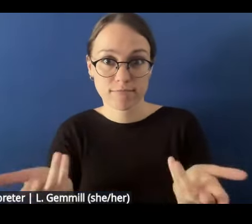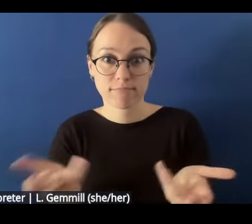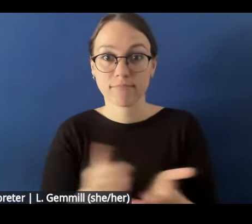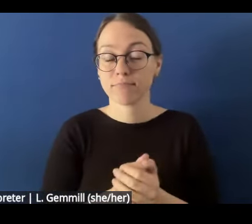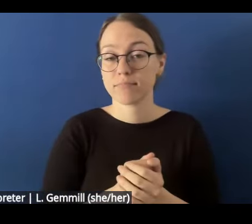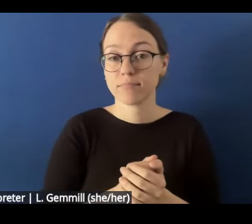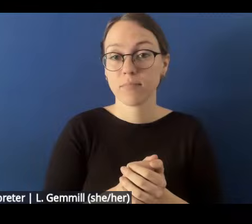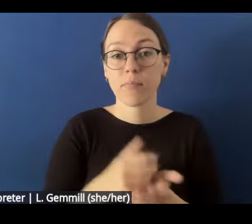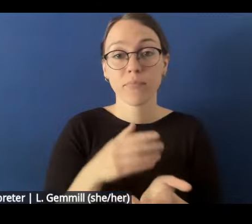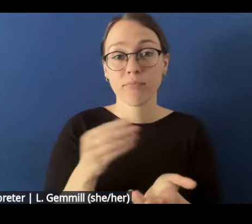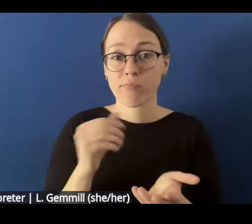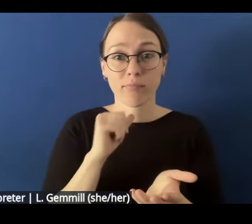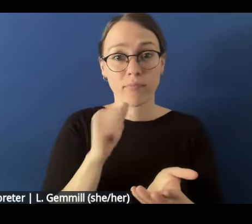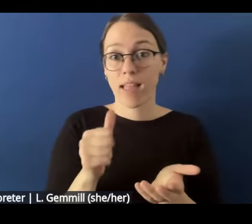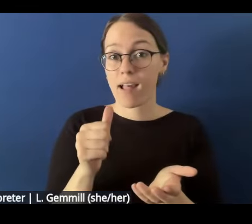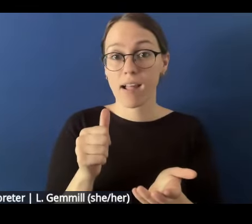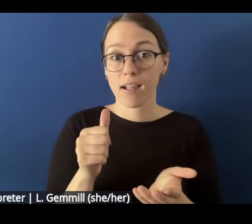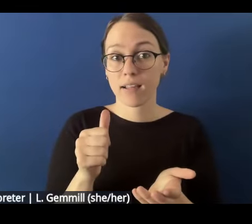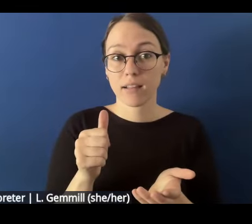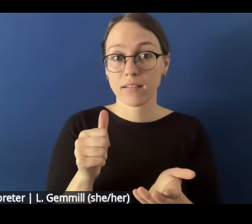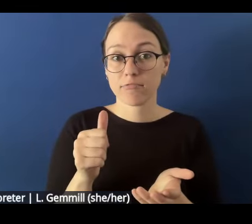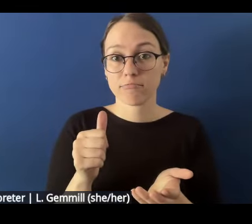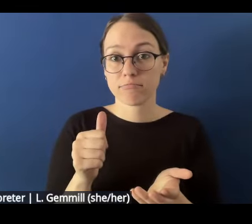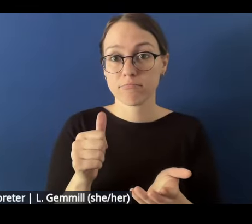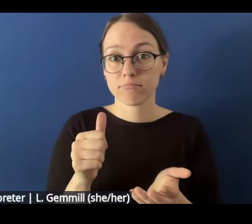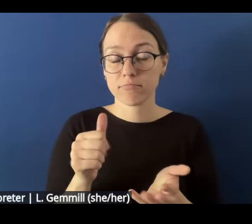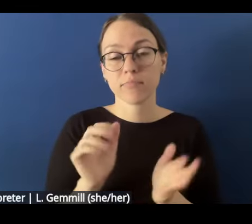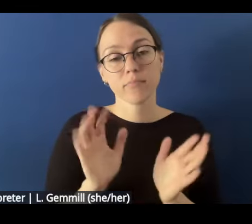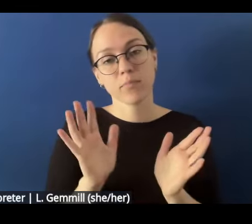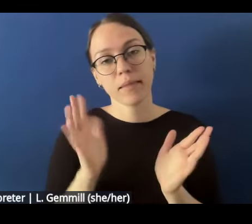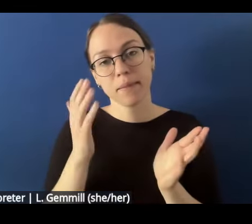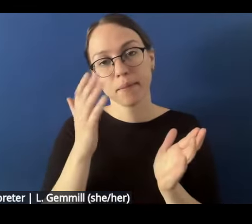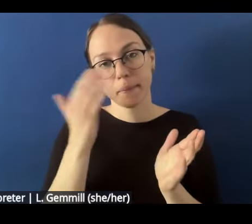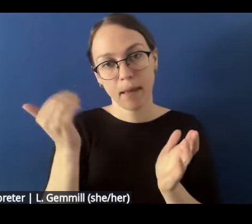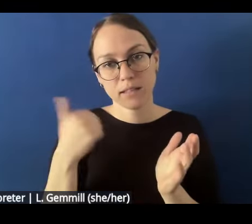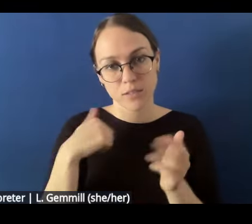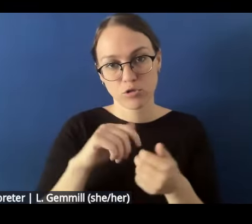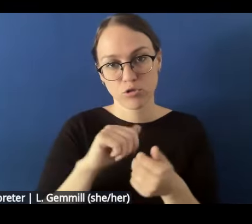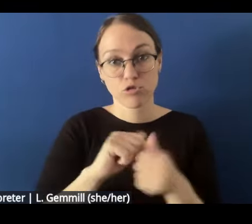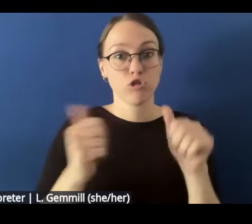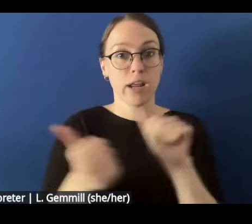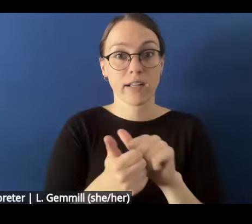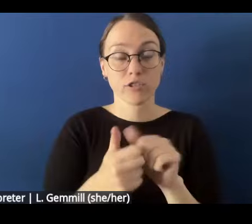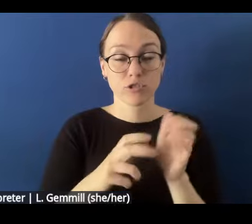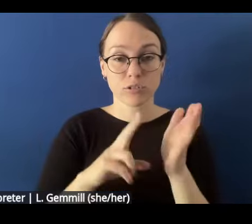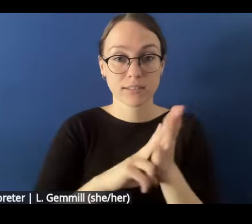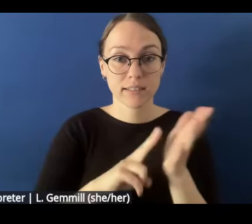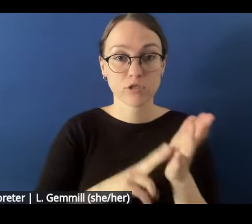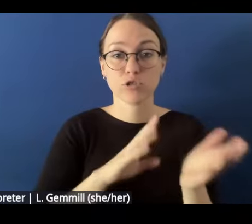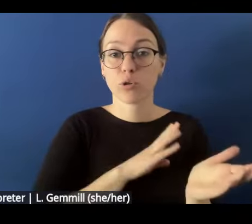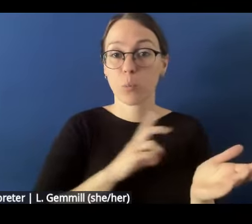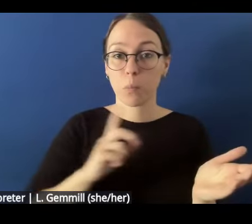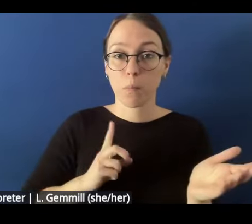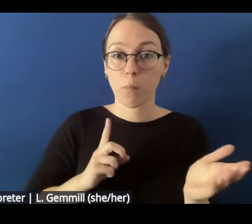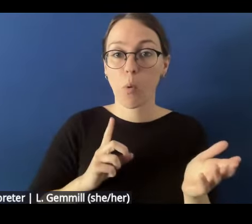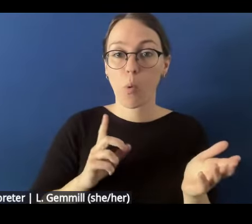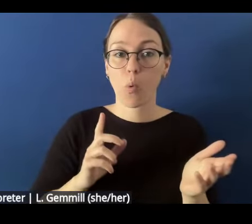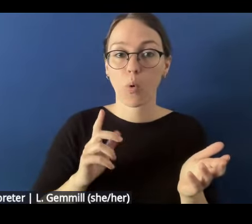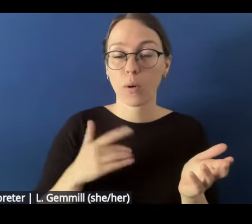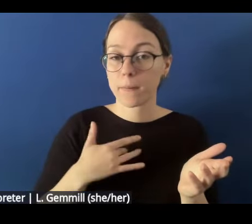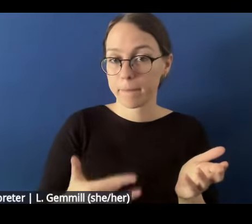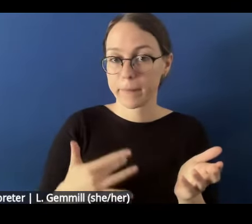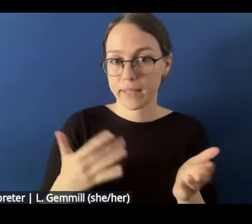and that's not to say too, this is partly why, because of the changing with signatures too, the board's practice is always recommending an affidavit be